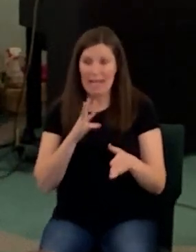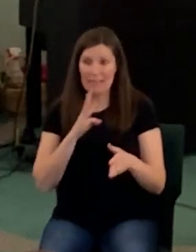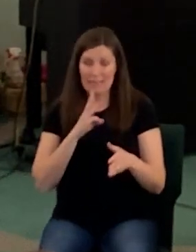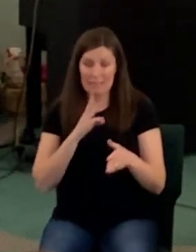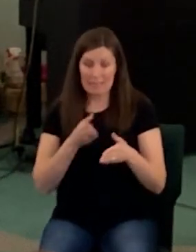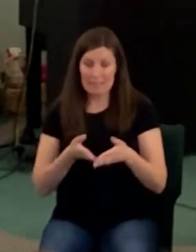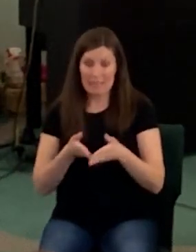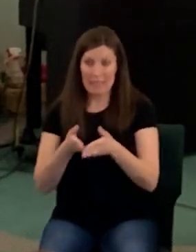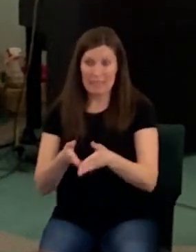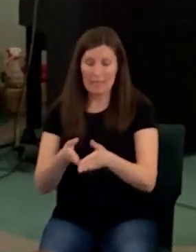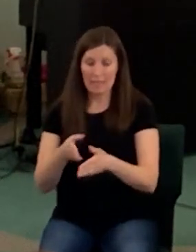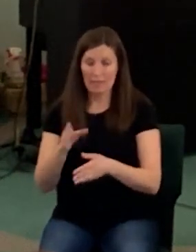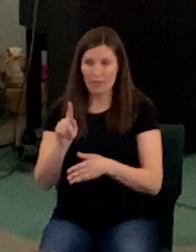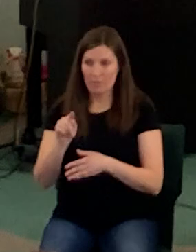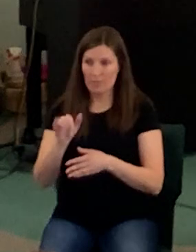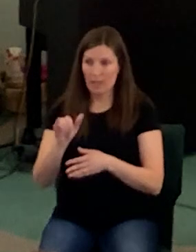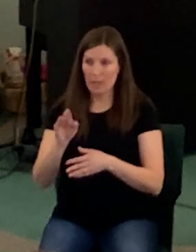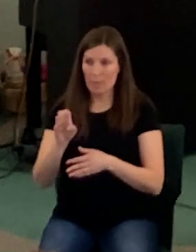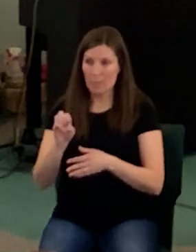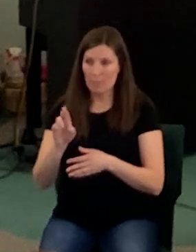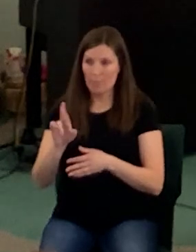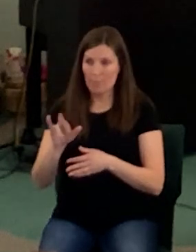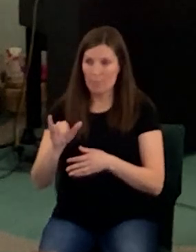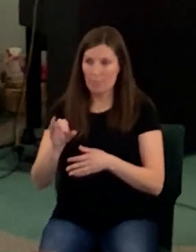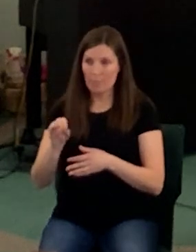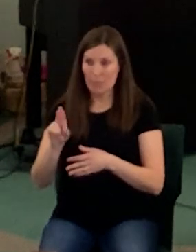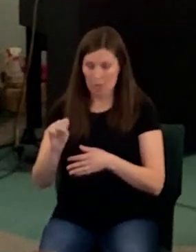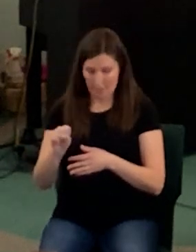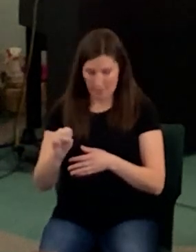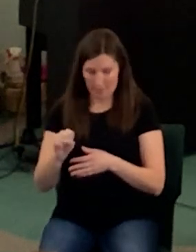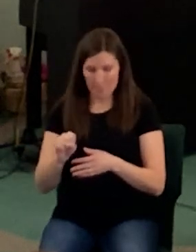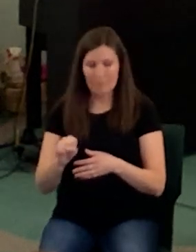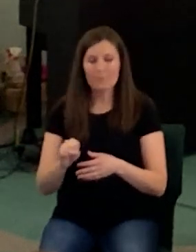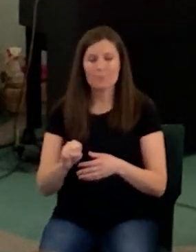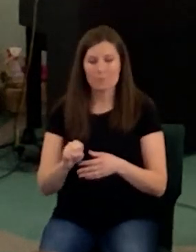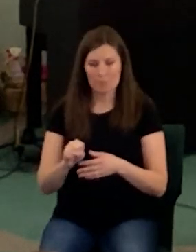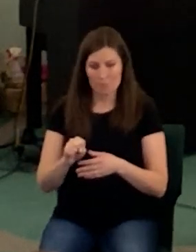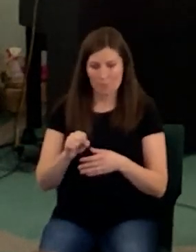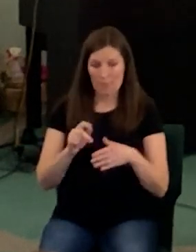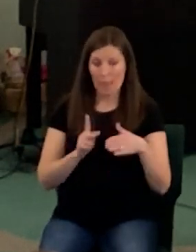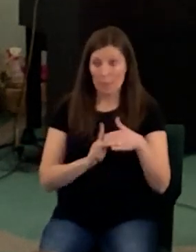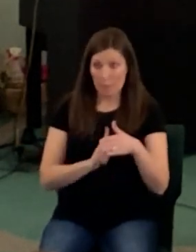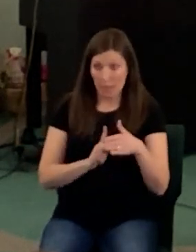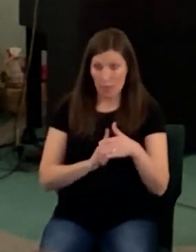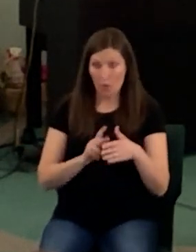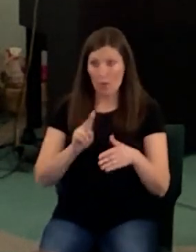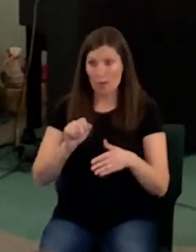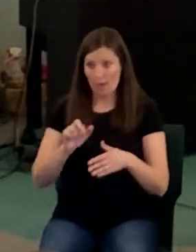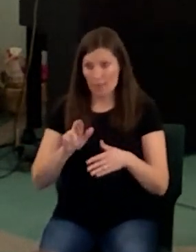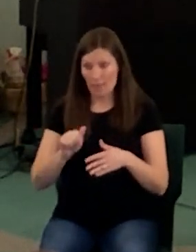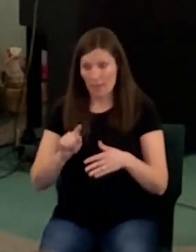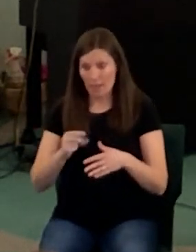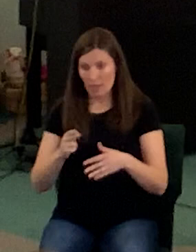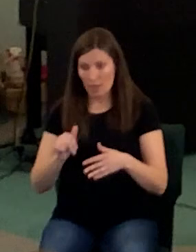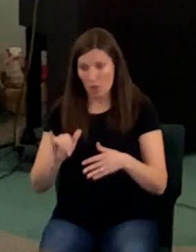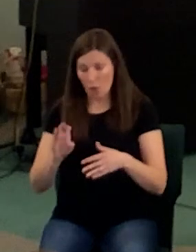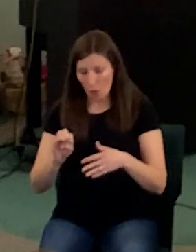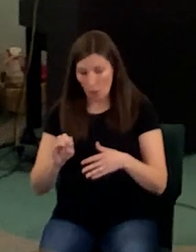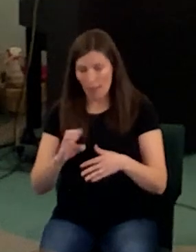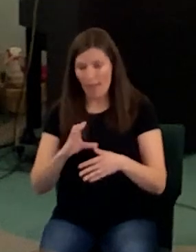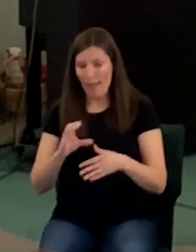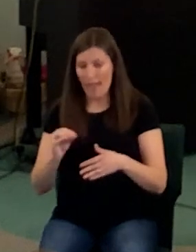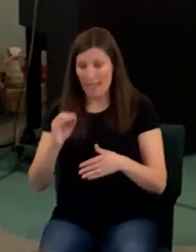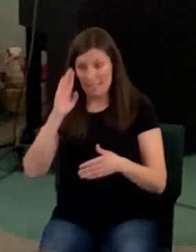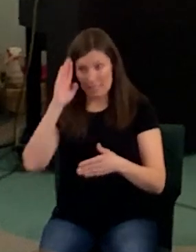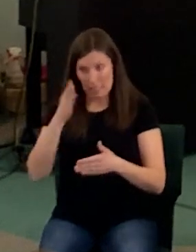he manifested himself in this way. Simon Peter and Thomas, called Didymus, and Nathanael of Cana in Galilee, and